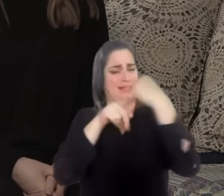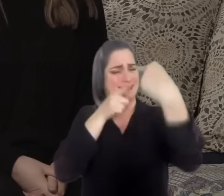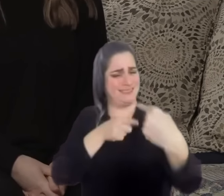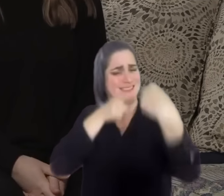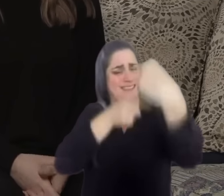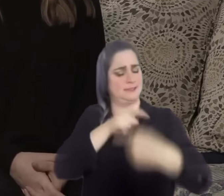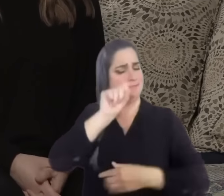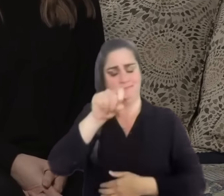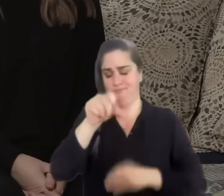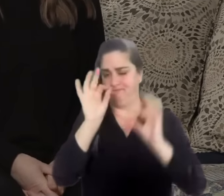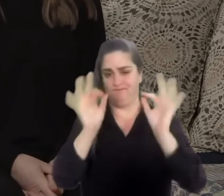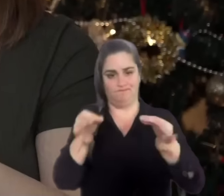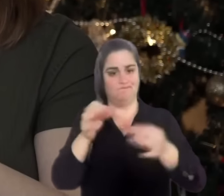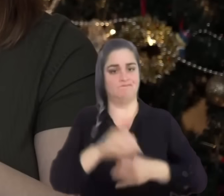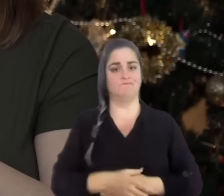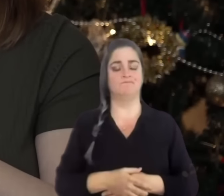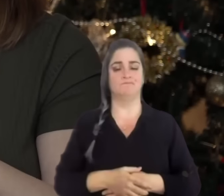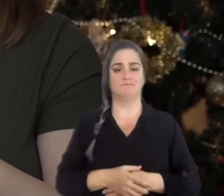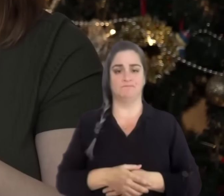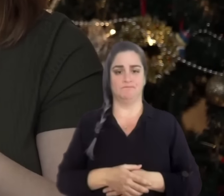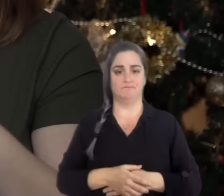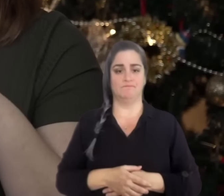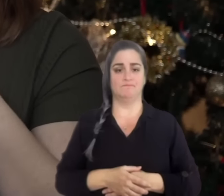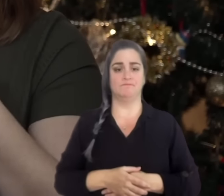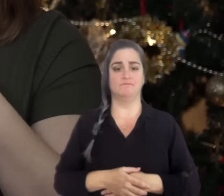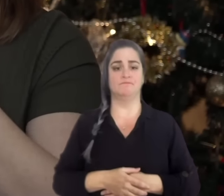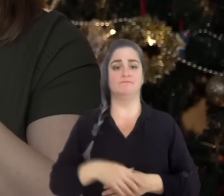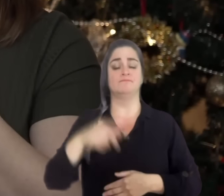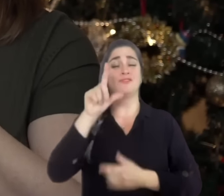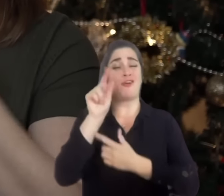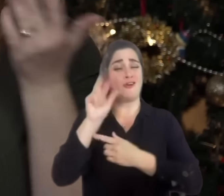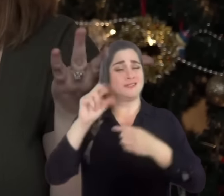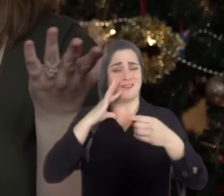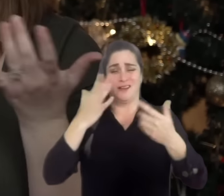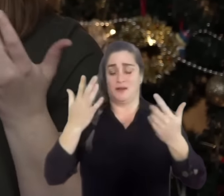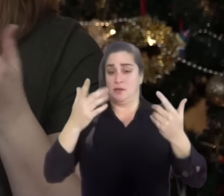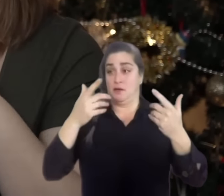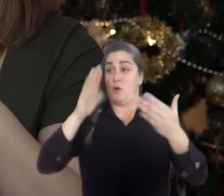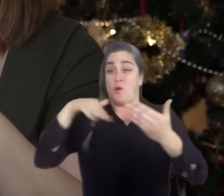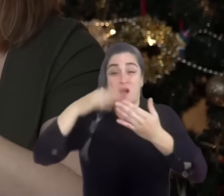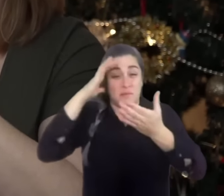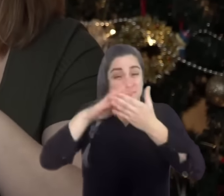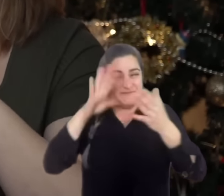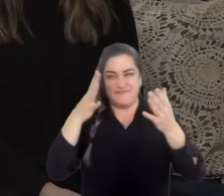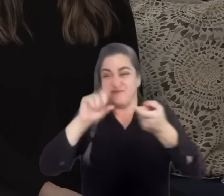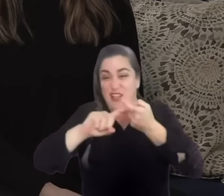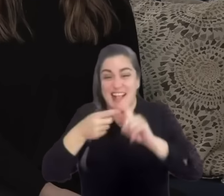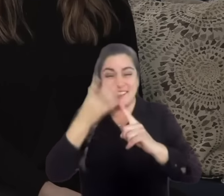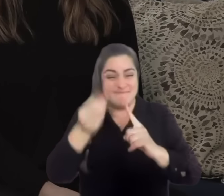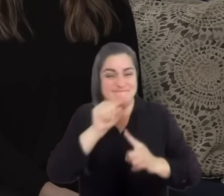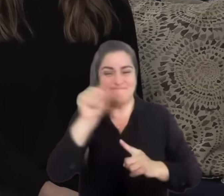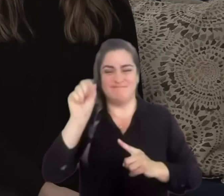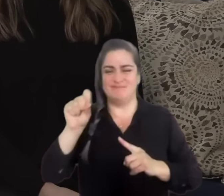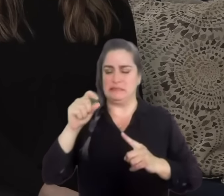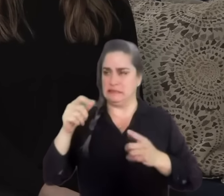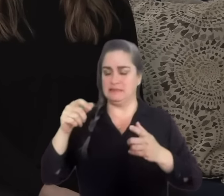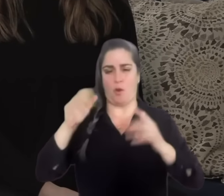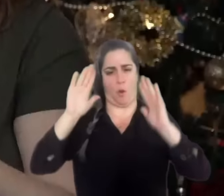We are really struggling with accessibility, for sure. MEGAN VEZZELLA hopes the deaths of her husband and his friends can